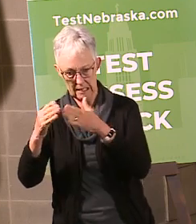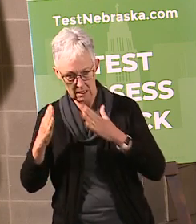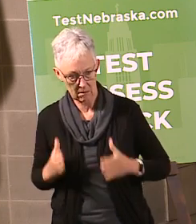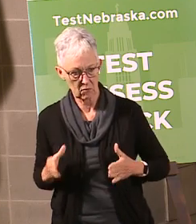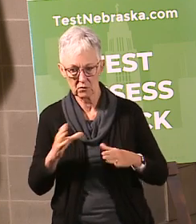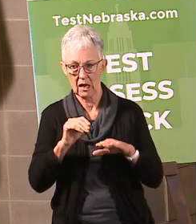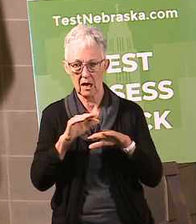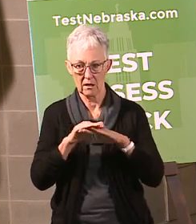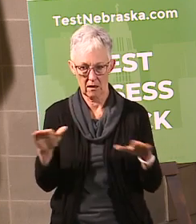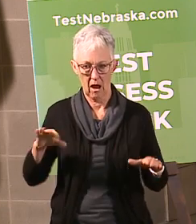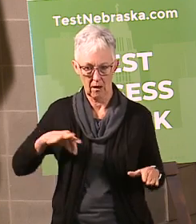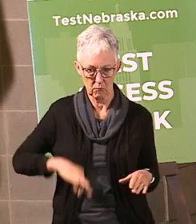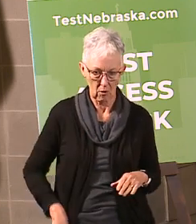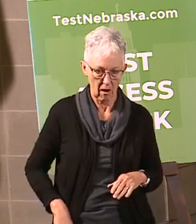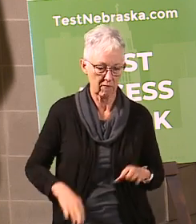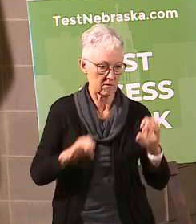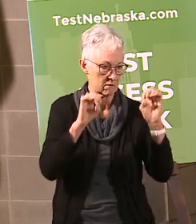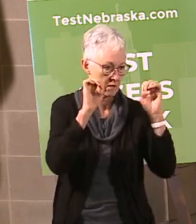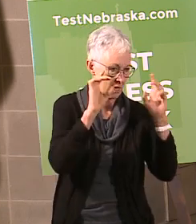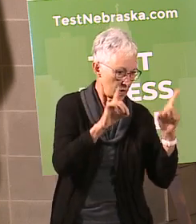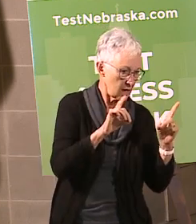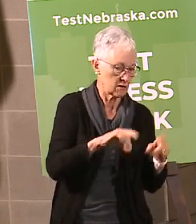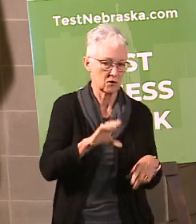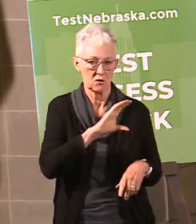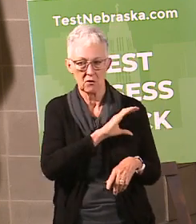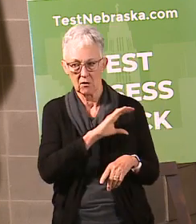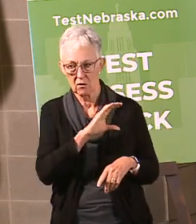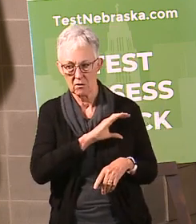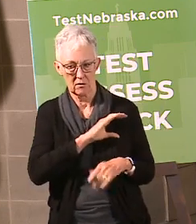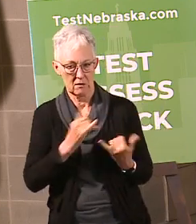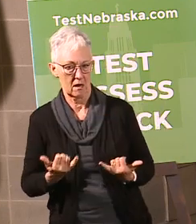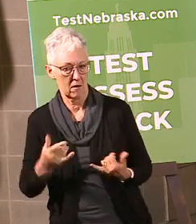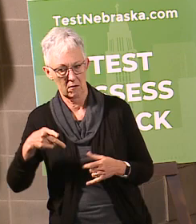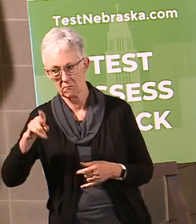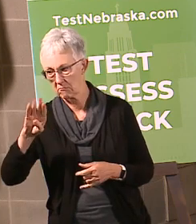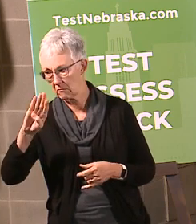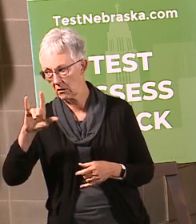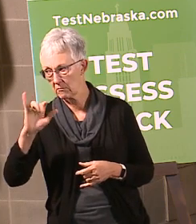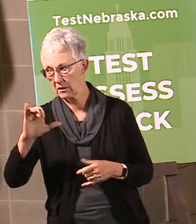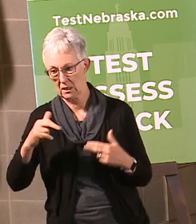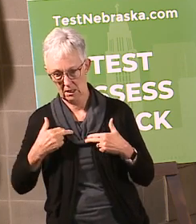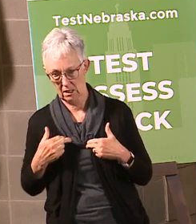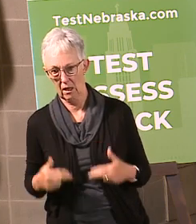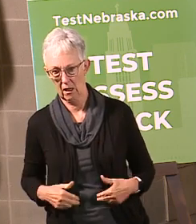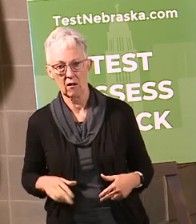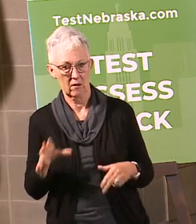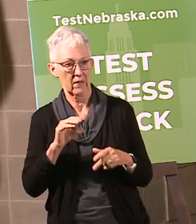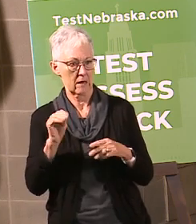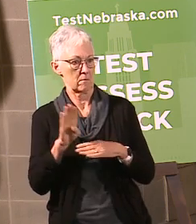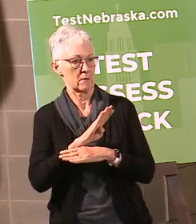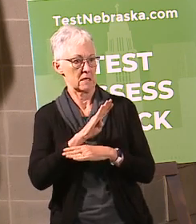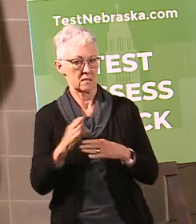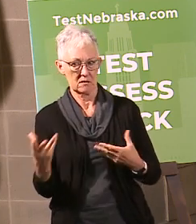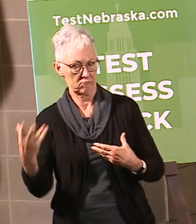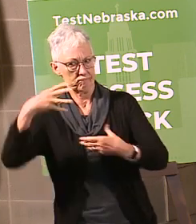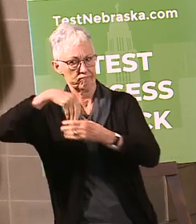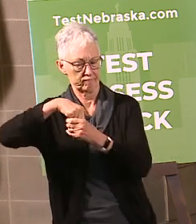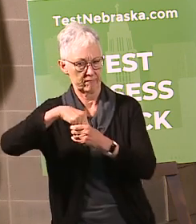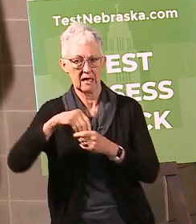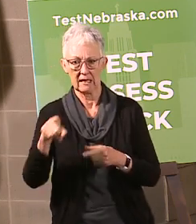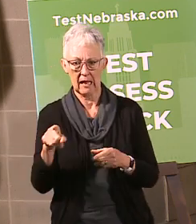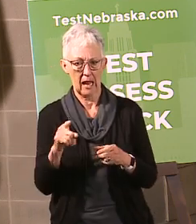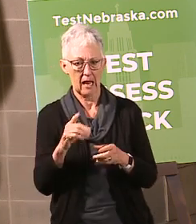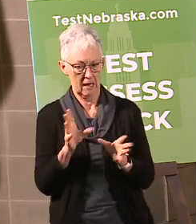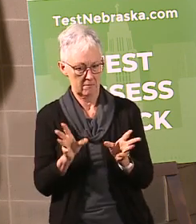nonprofits, government, education, healthcare, law enforcement, now public health, and business. They all meet